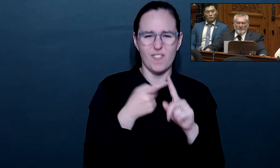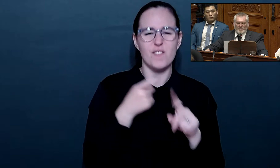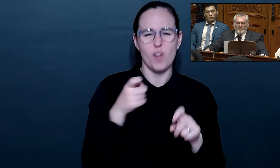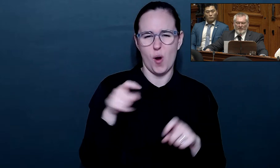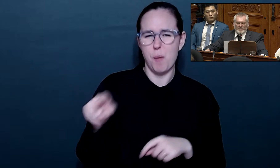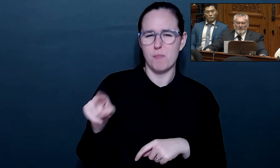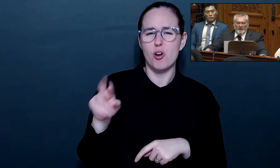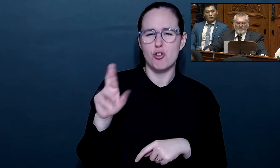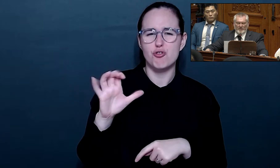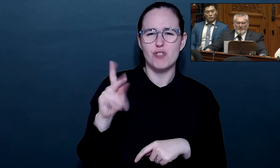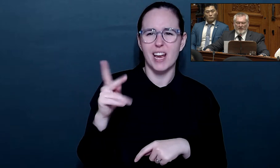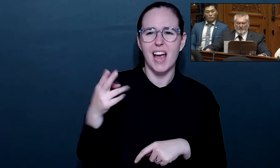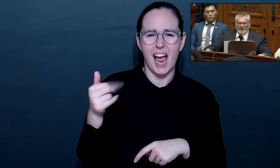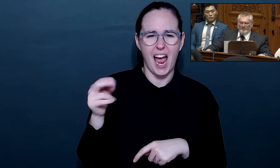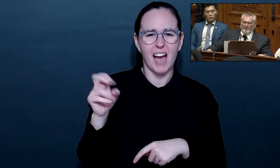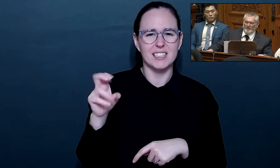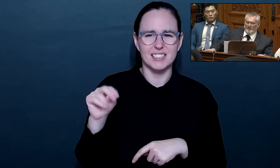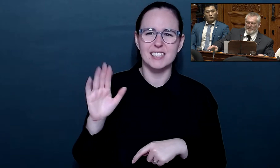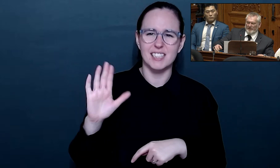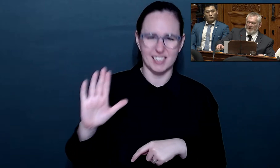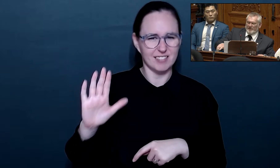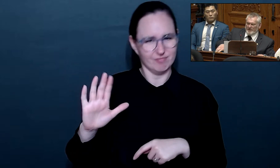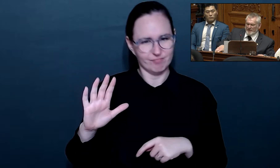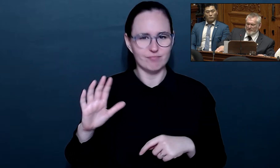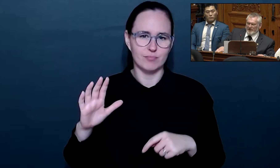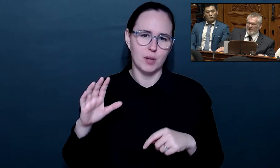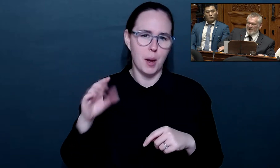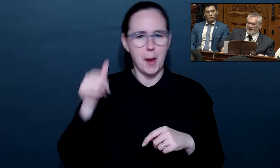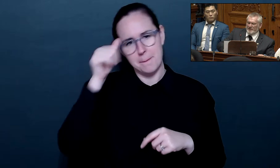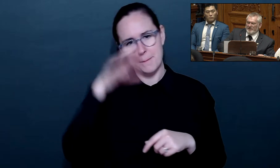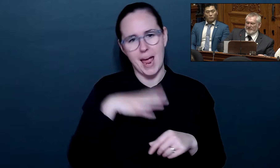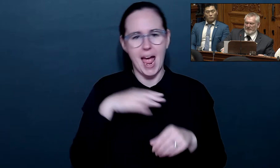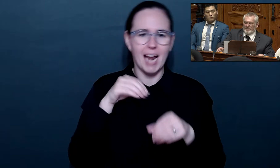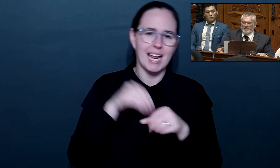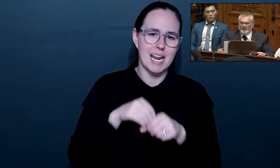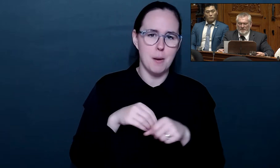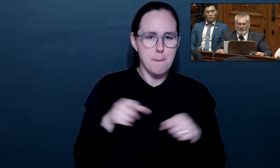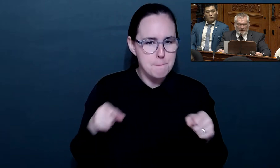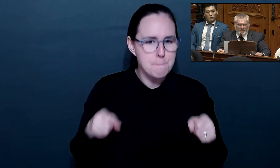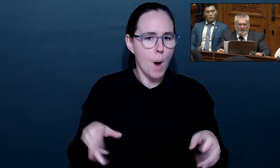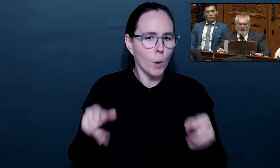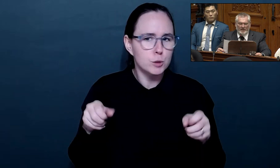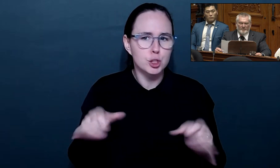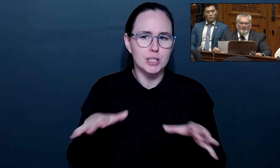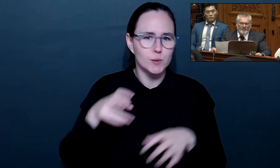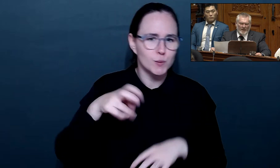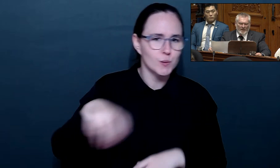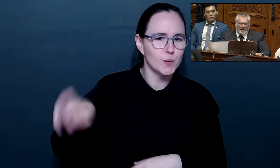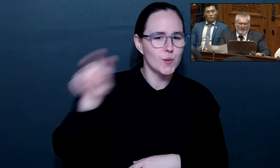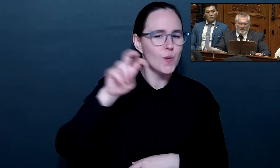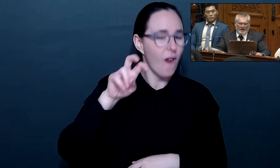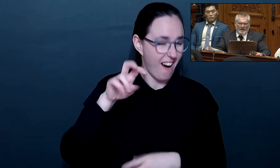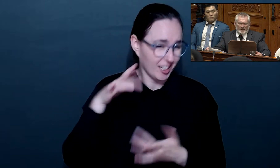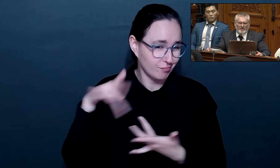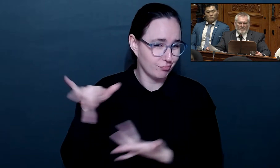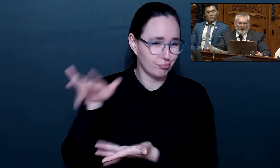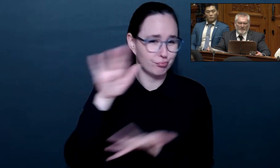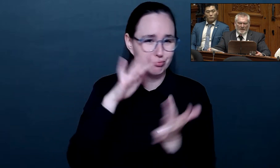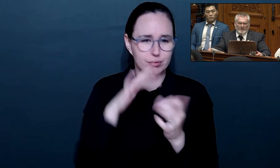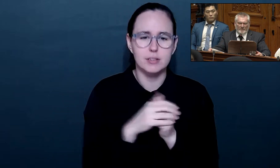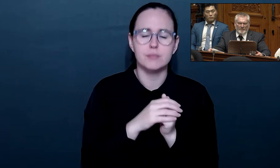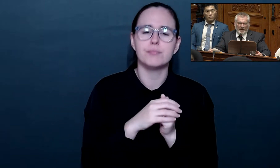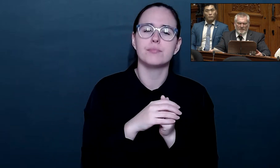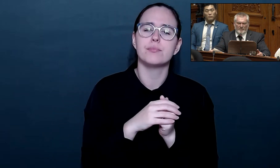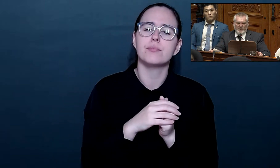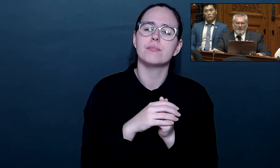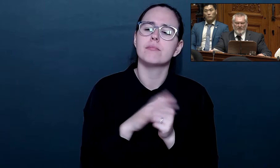about removing the stigma surrounding people living with disabilities continues to this day. The Rick Hansen